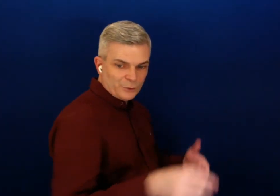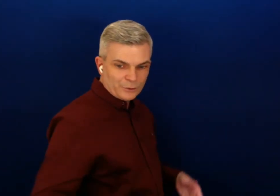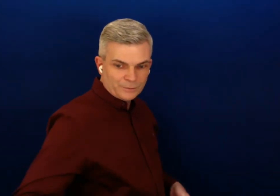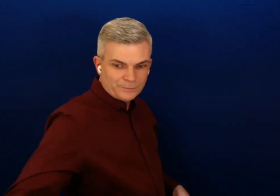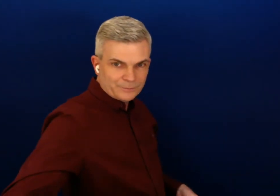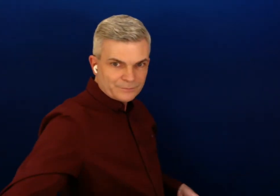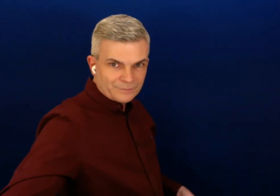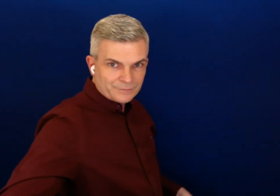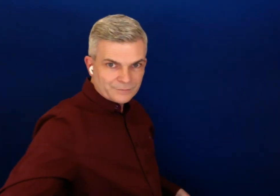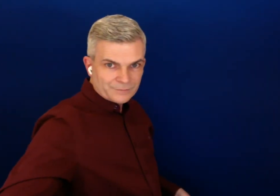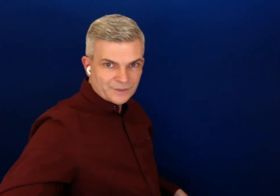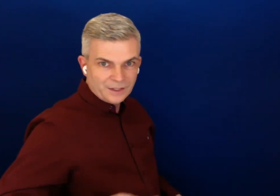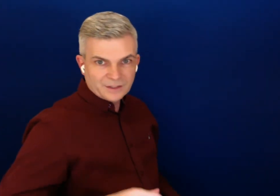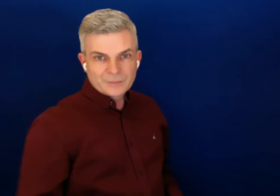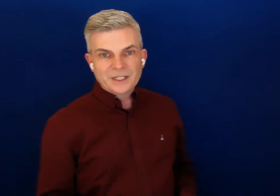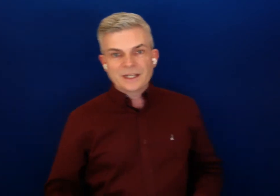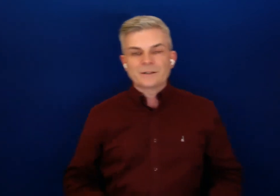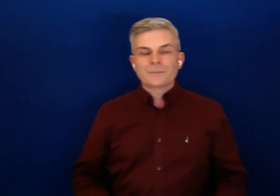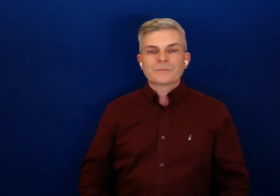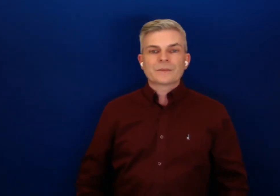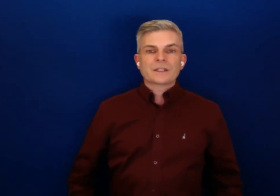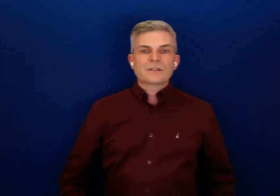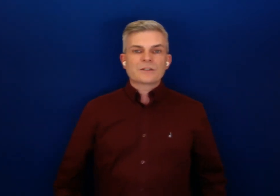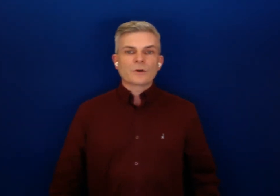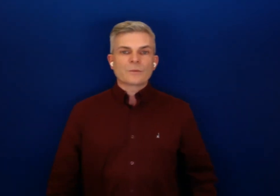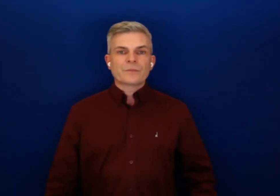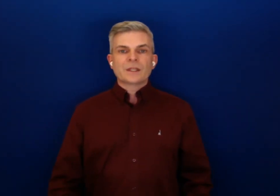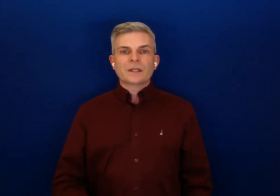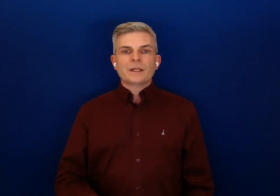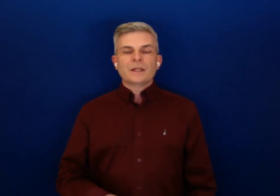your non-dominant hand. So,